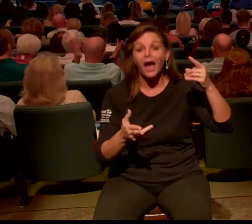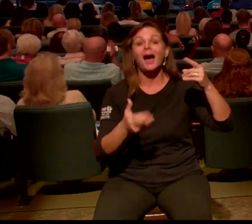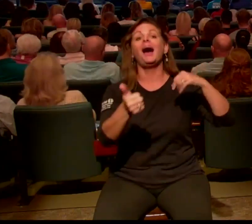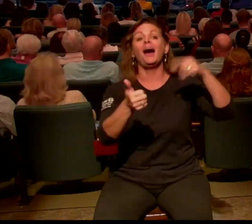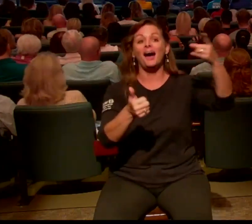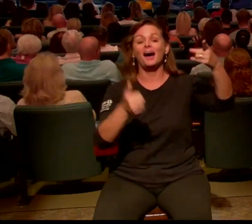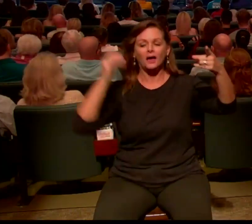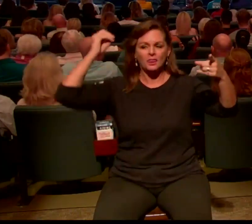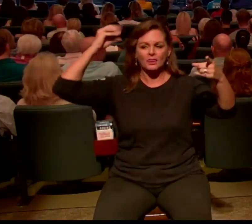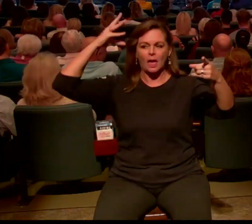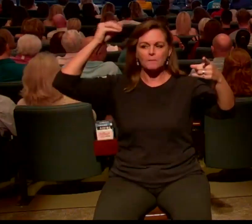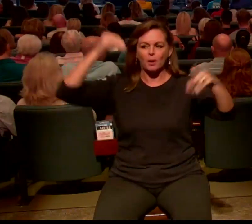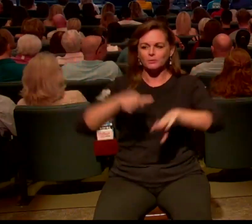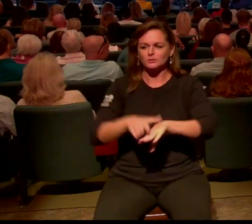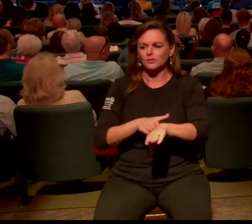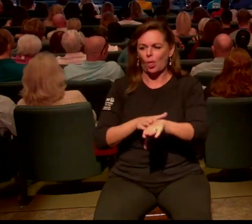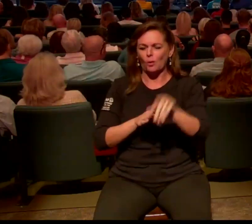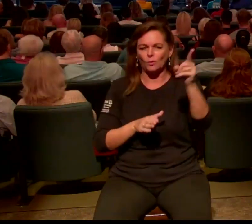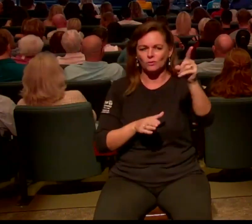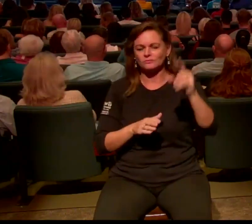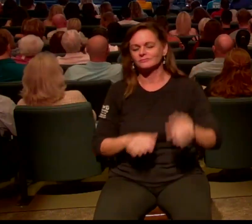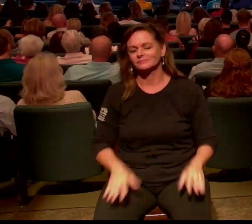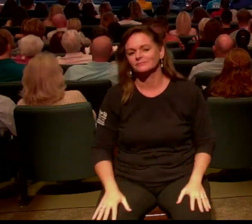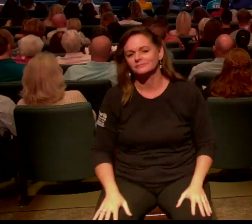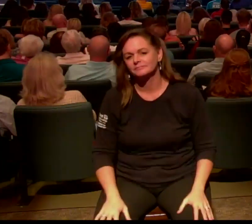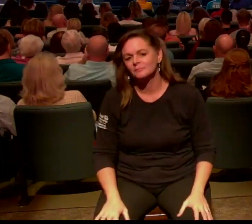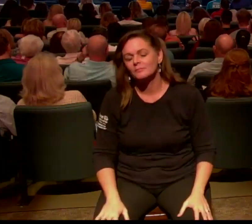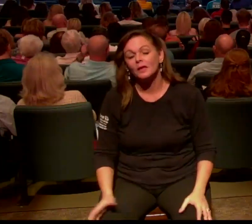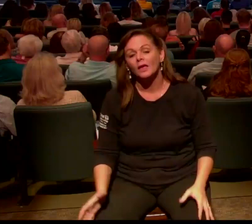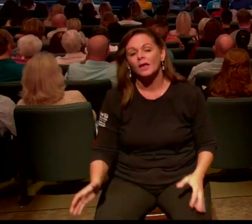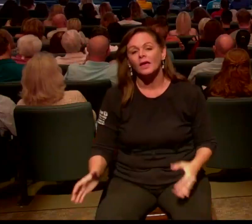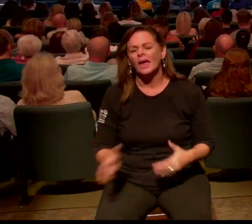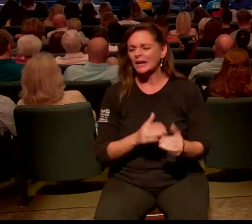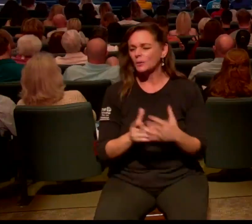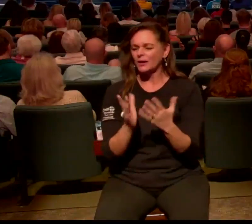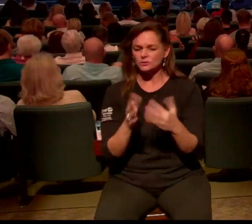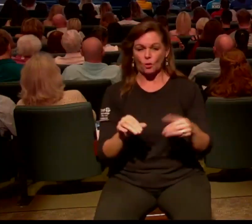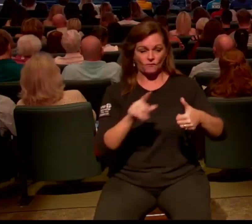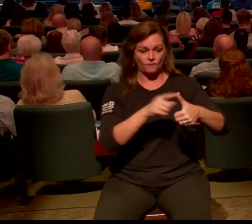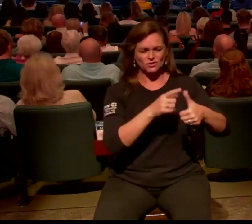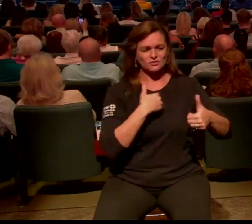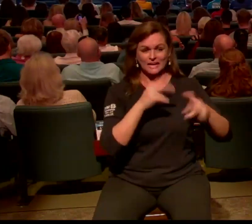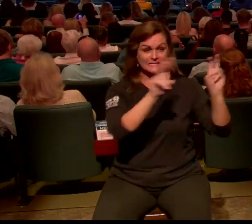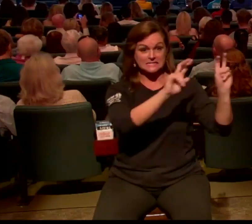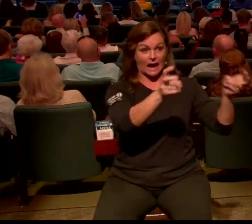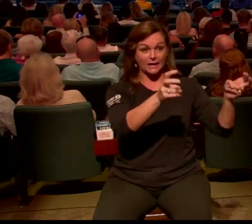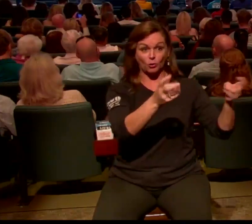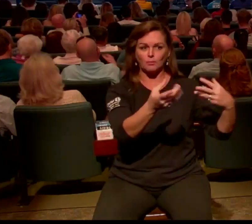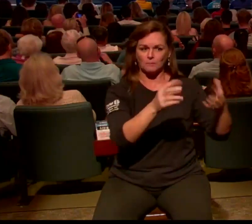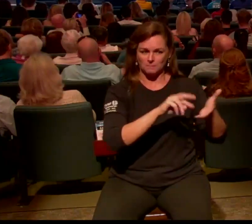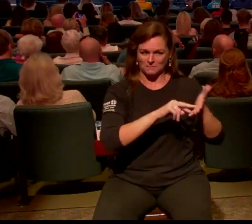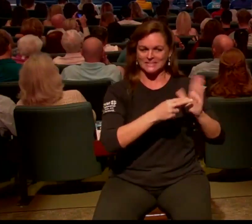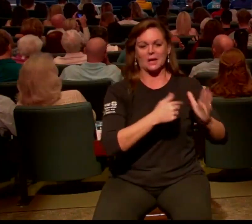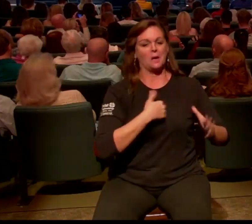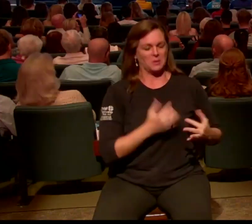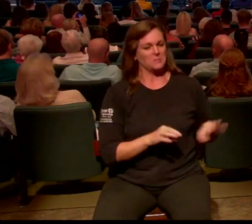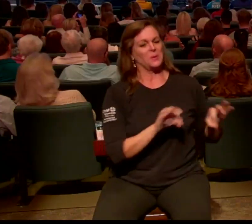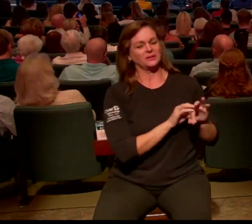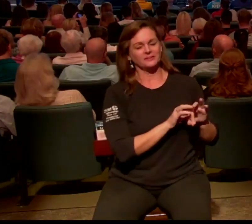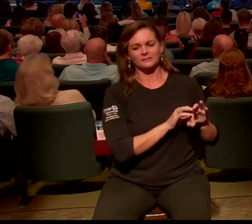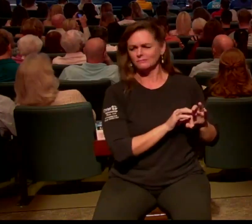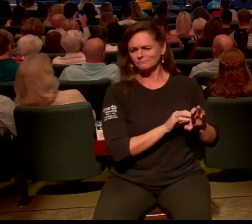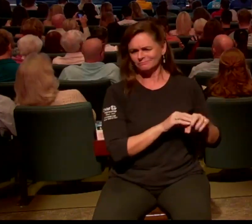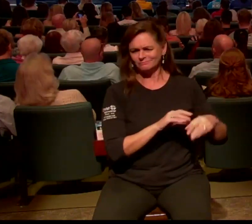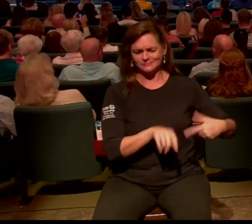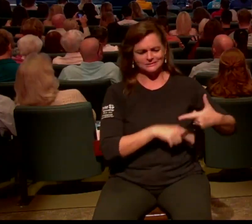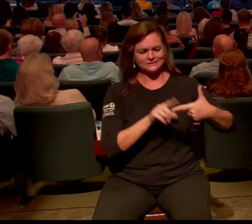So if I'm serving people, I'm not going to get into titles and positions. Number two, I choose to believe in people,